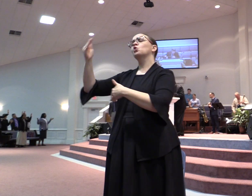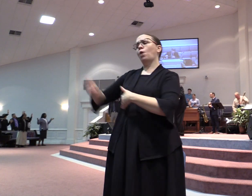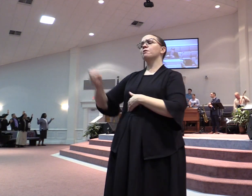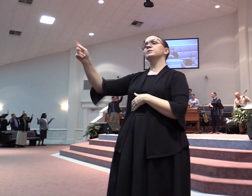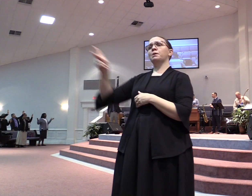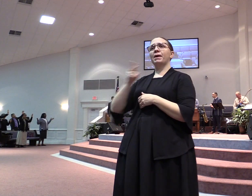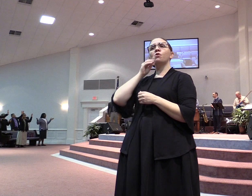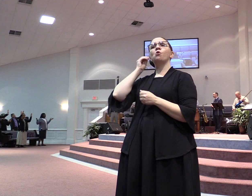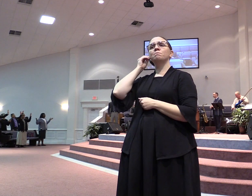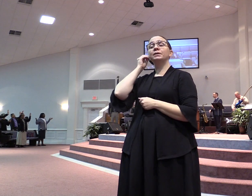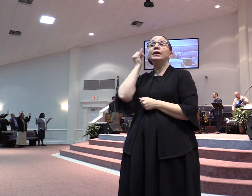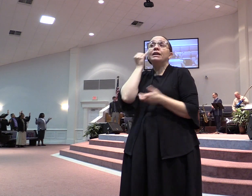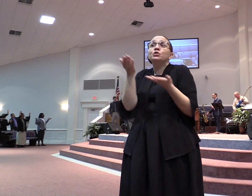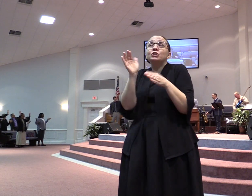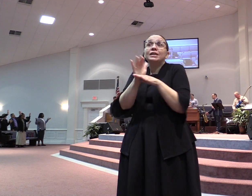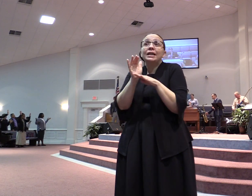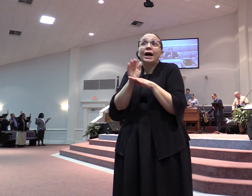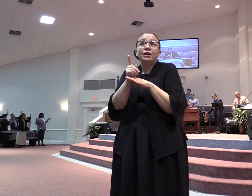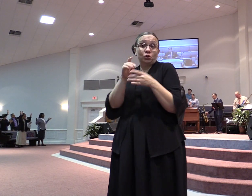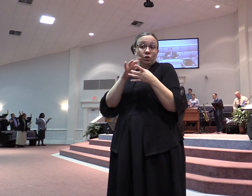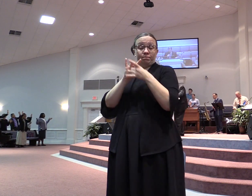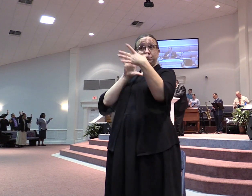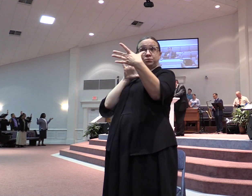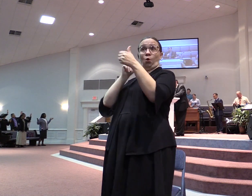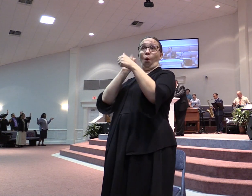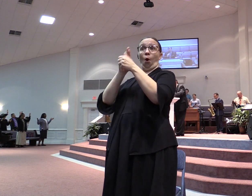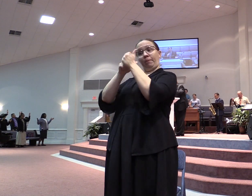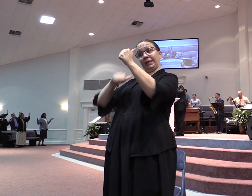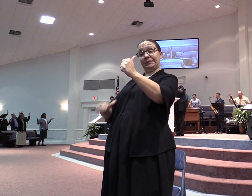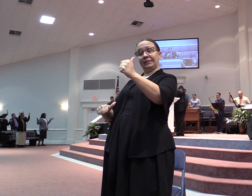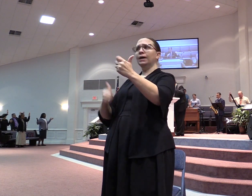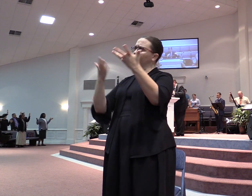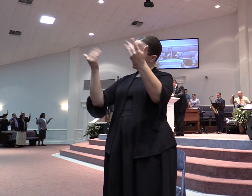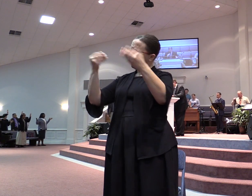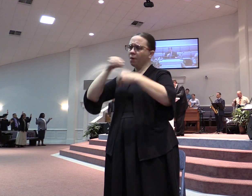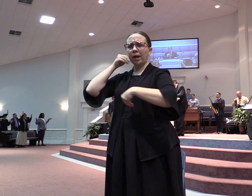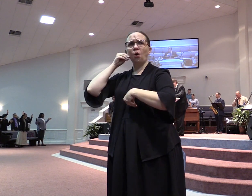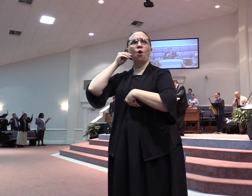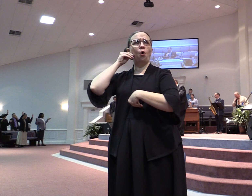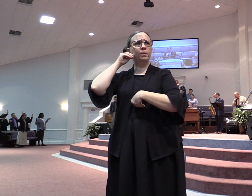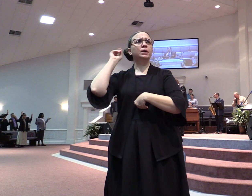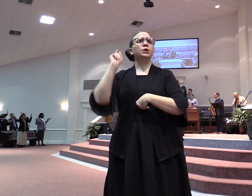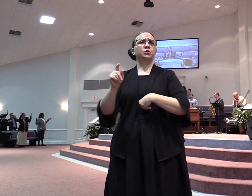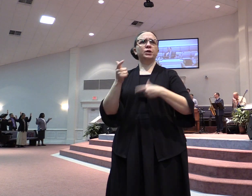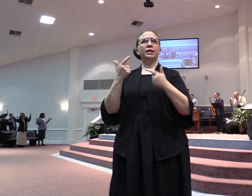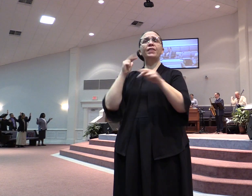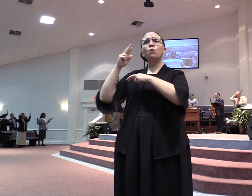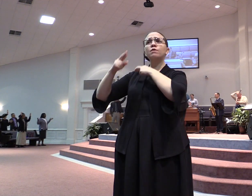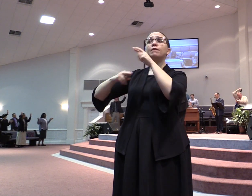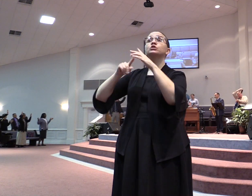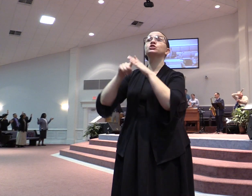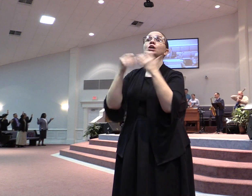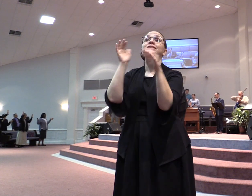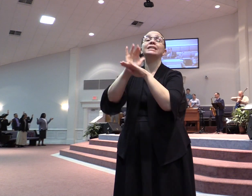here. If you're here tonight and you're lost or you're backslid, you need to come on home. You need to let that revival